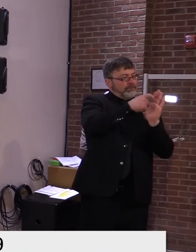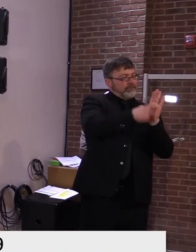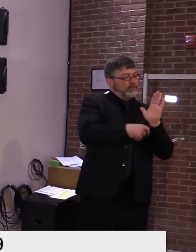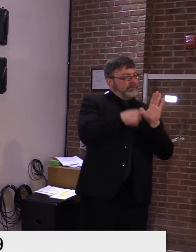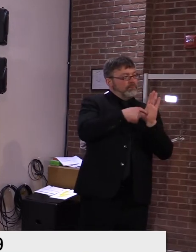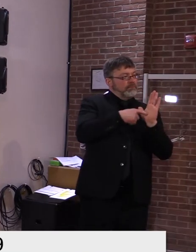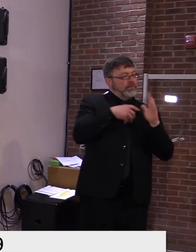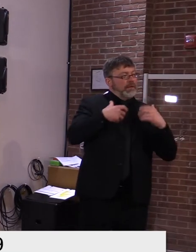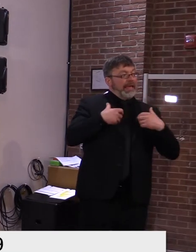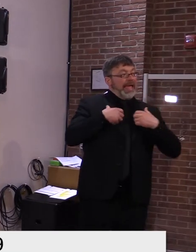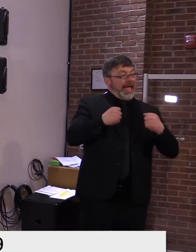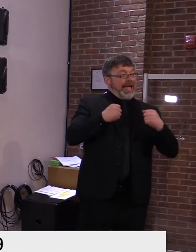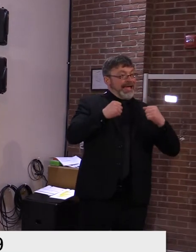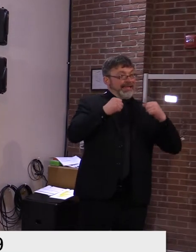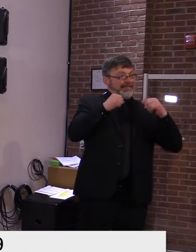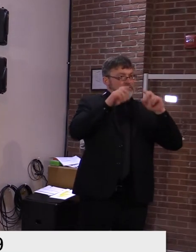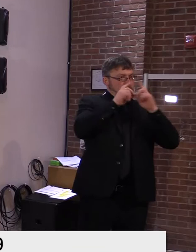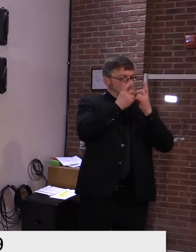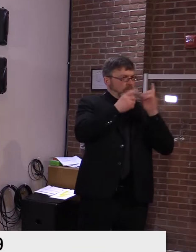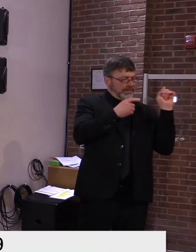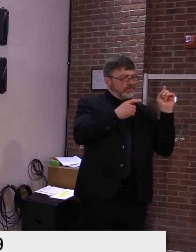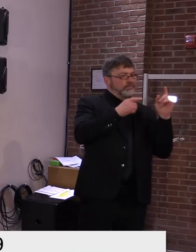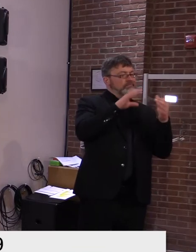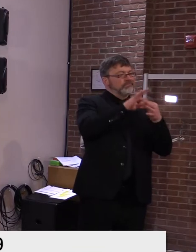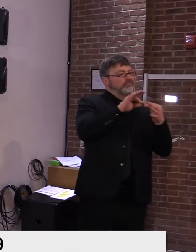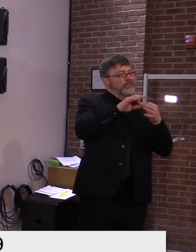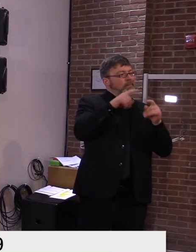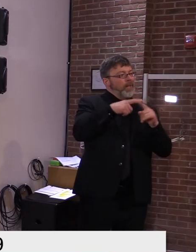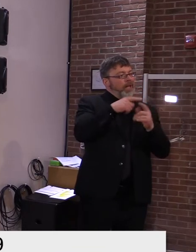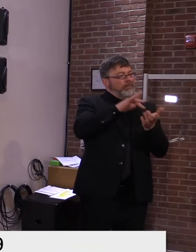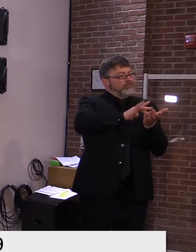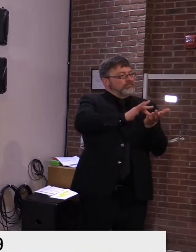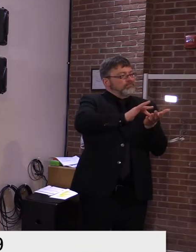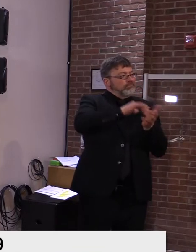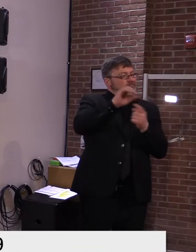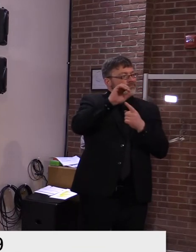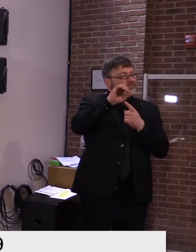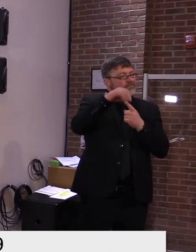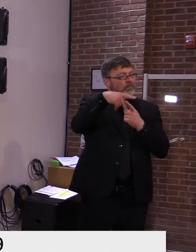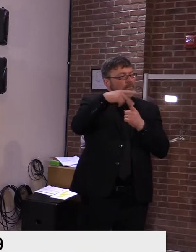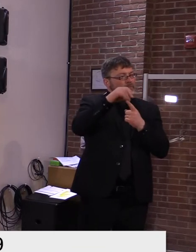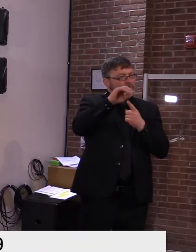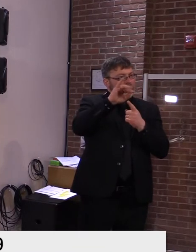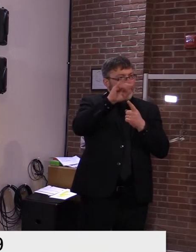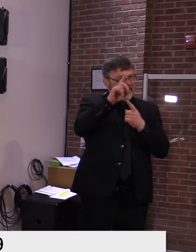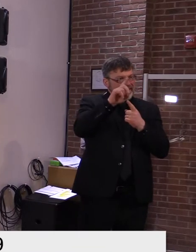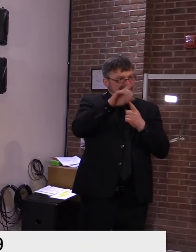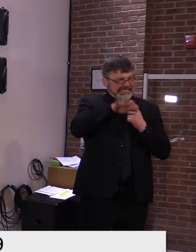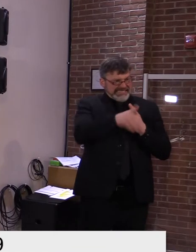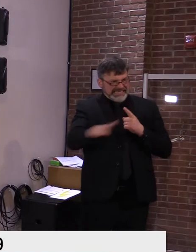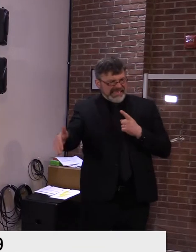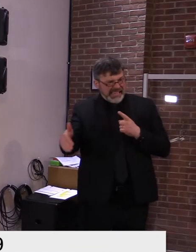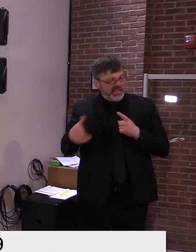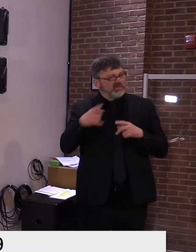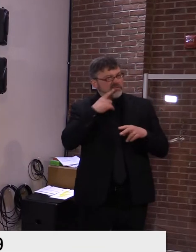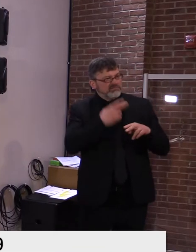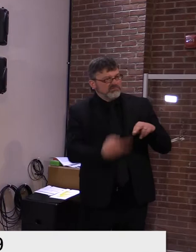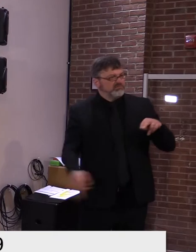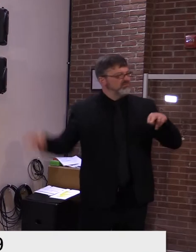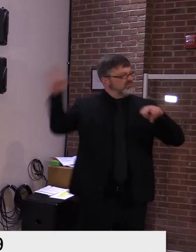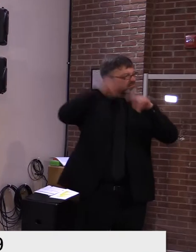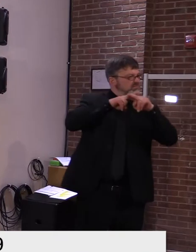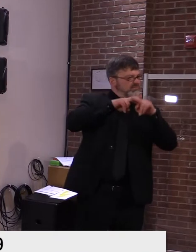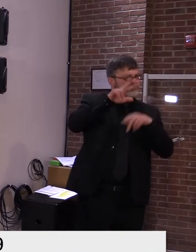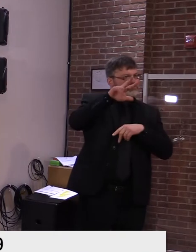I know that issue has come up elsewhere. I don't know what the exact percentage, but I wonder if you have any thoughts on, any of you have any thoughts on